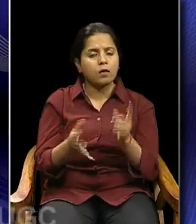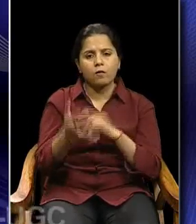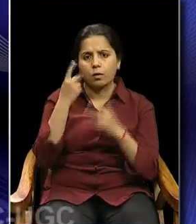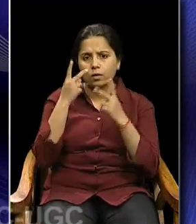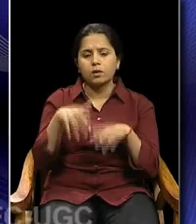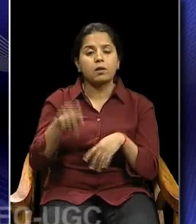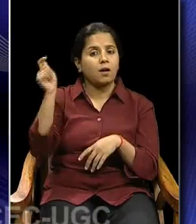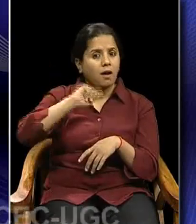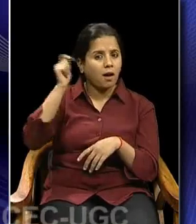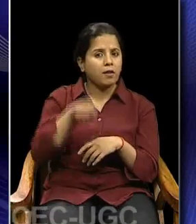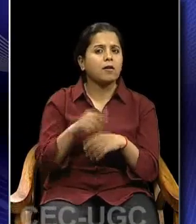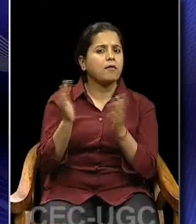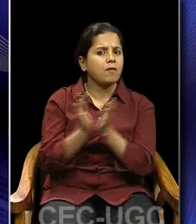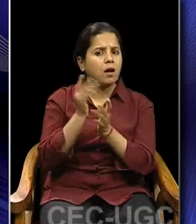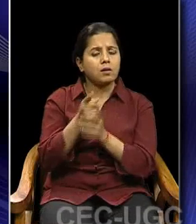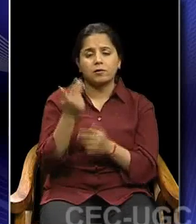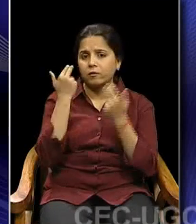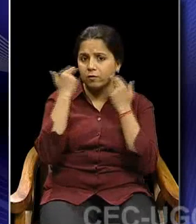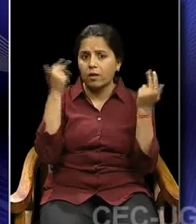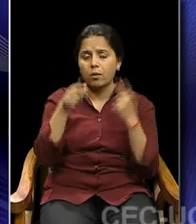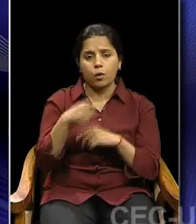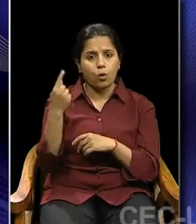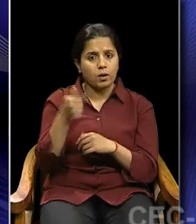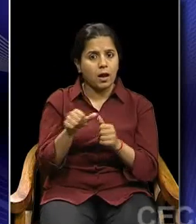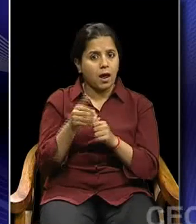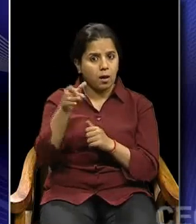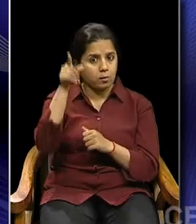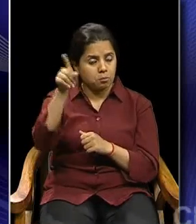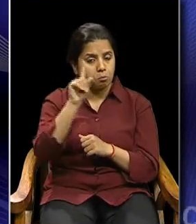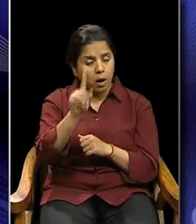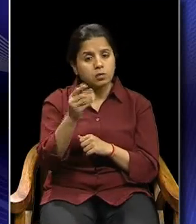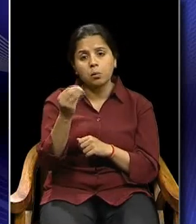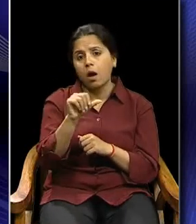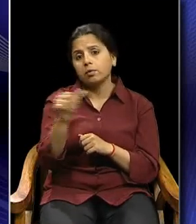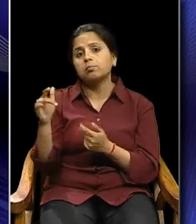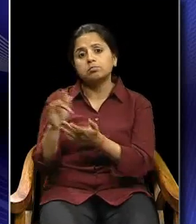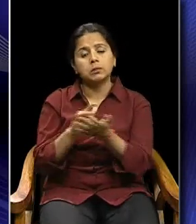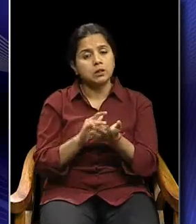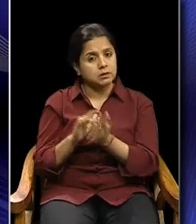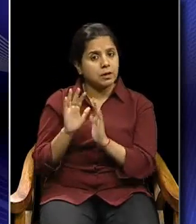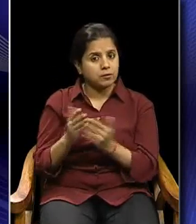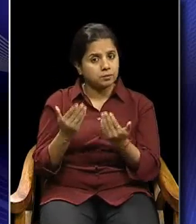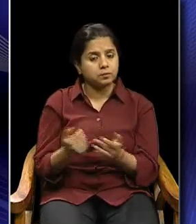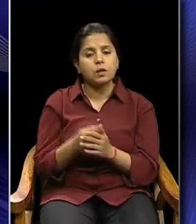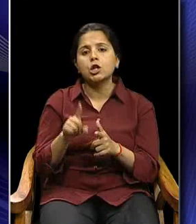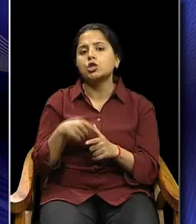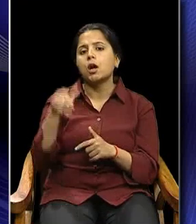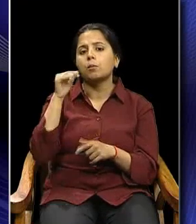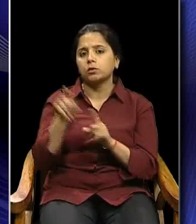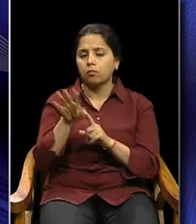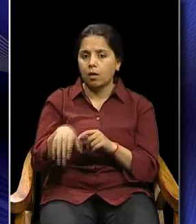kite festival is again very popular, not only in Ahmedabad and in Jaipur as